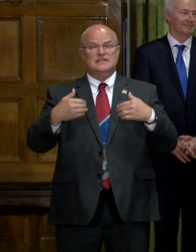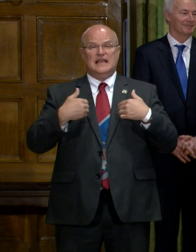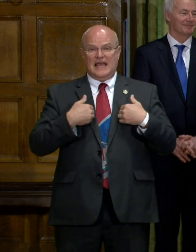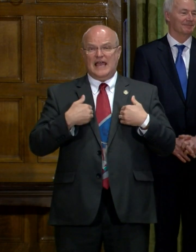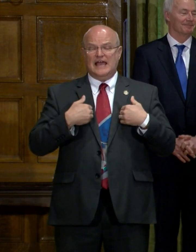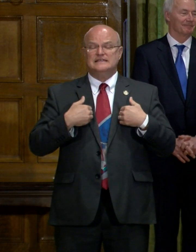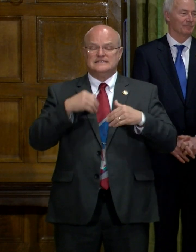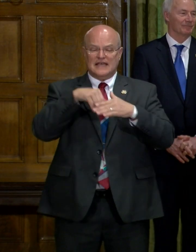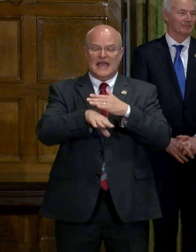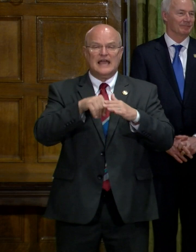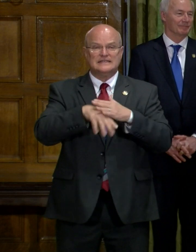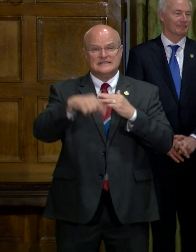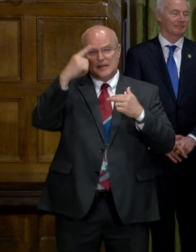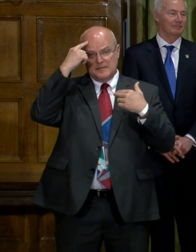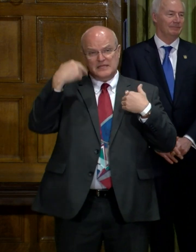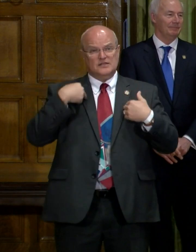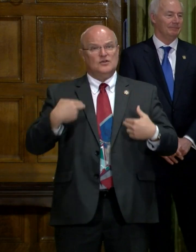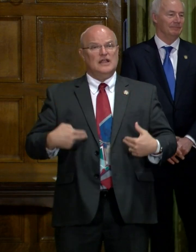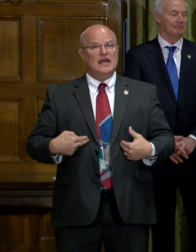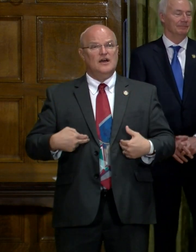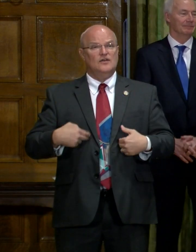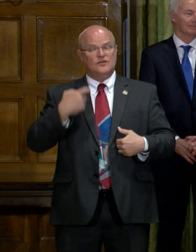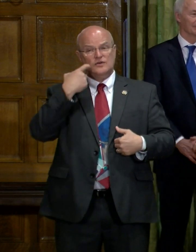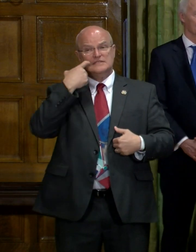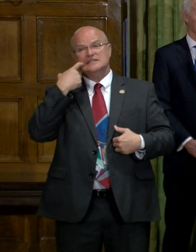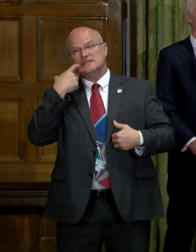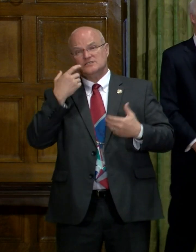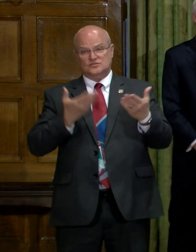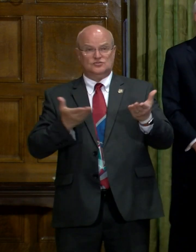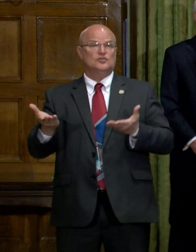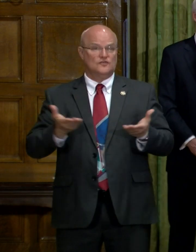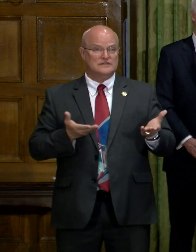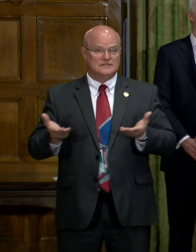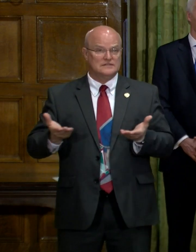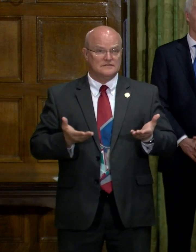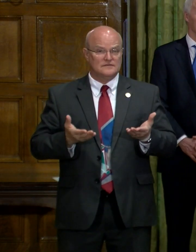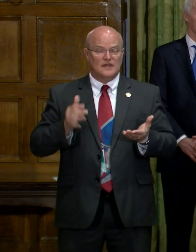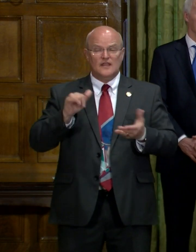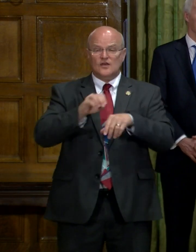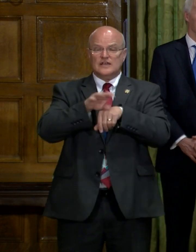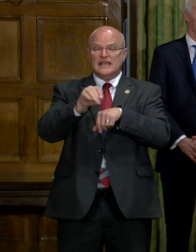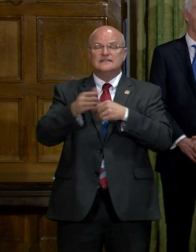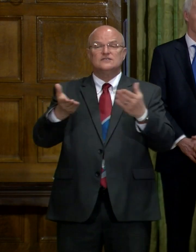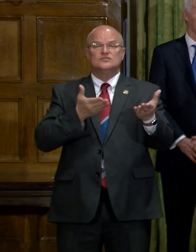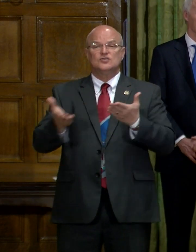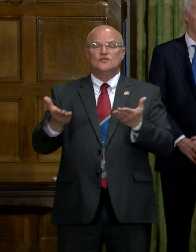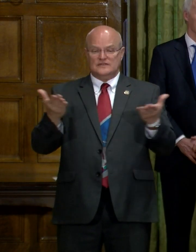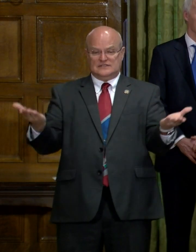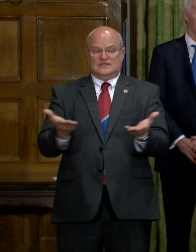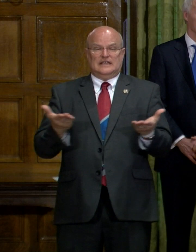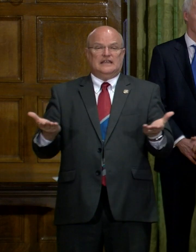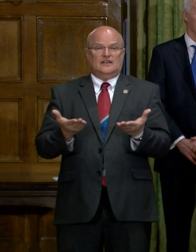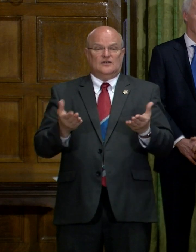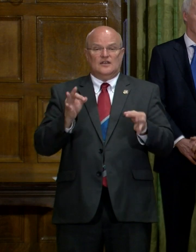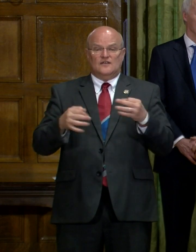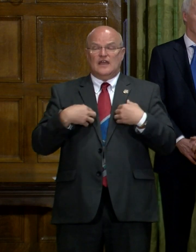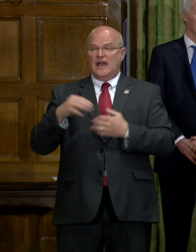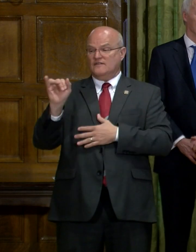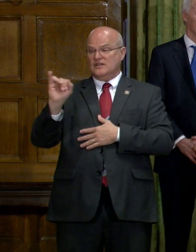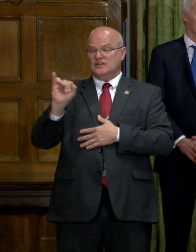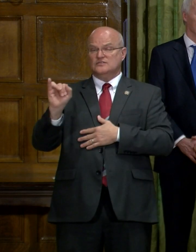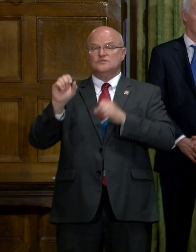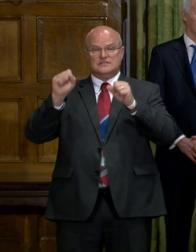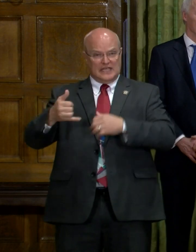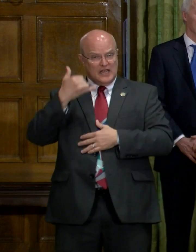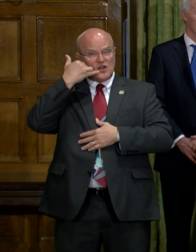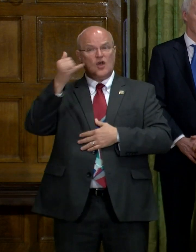the ability to access a mental health or an addiction service. Those counseling services are available. If you have insurance,